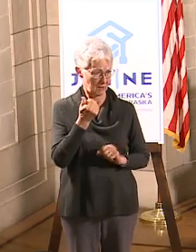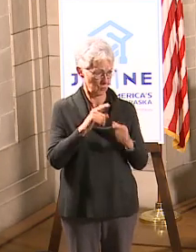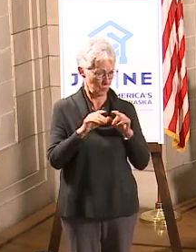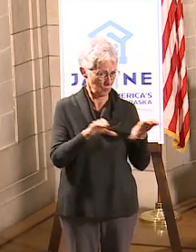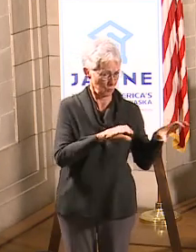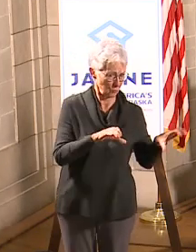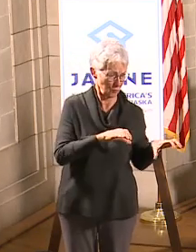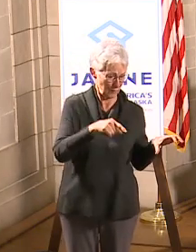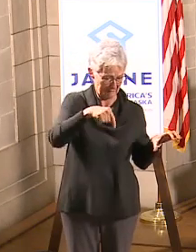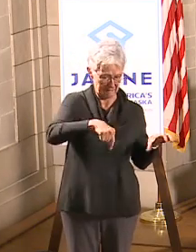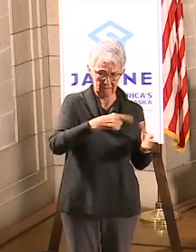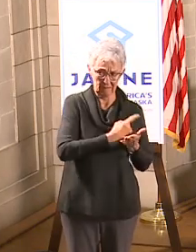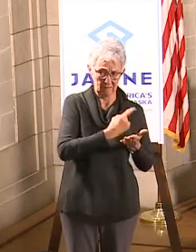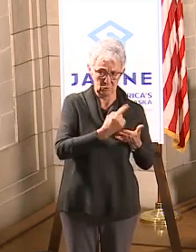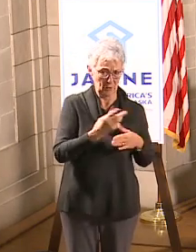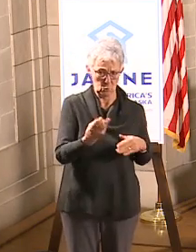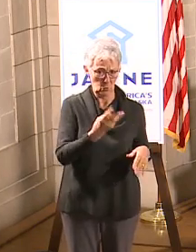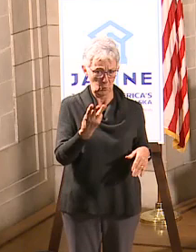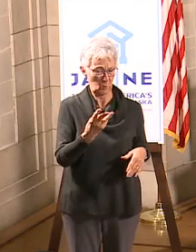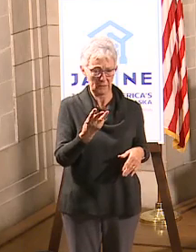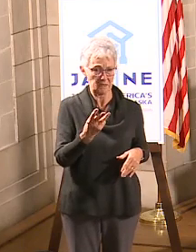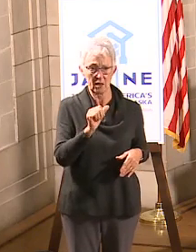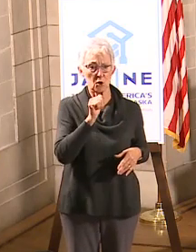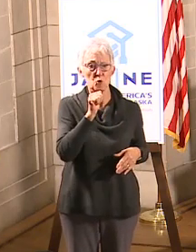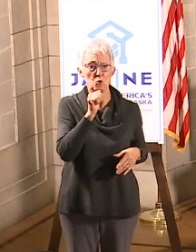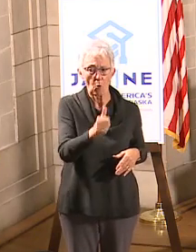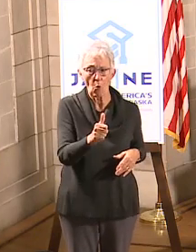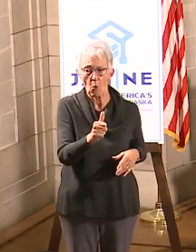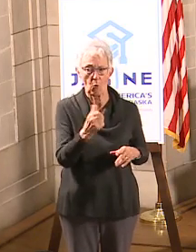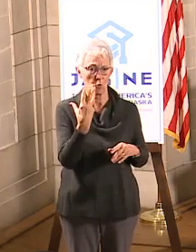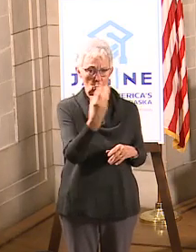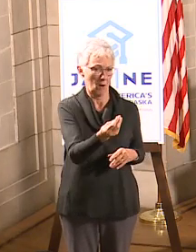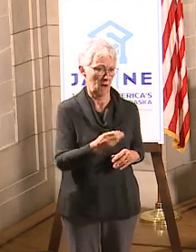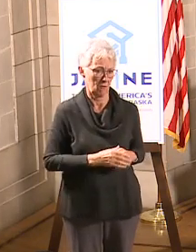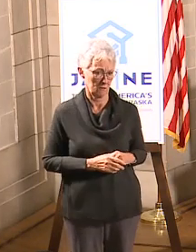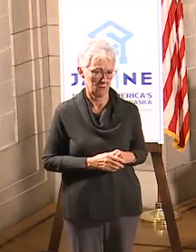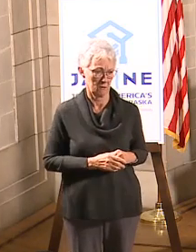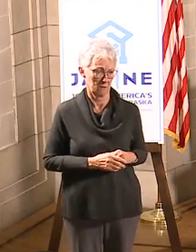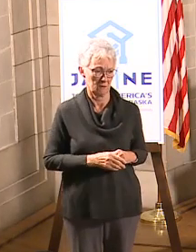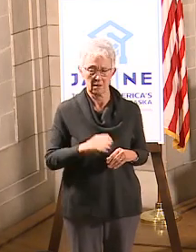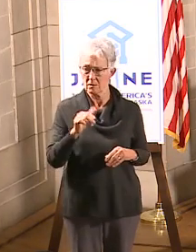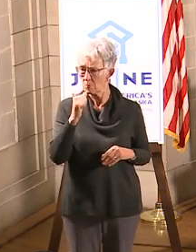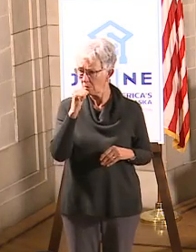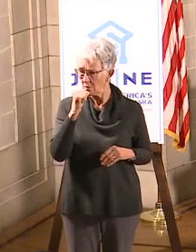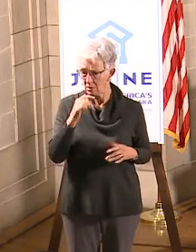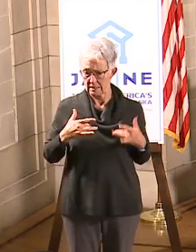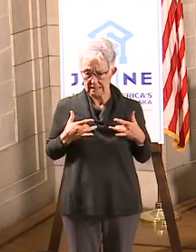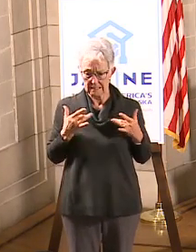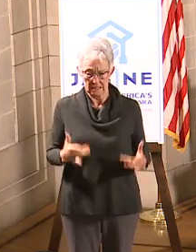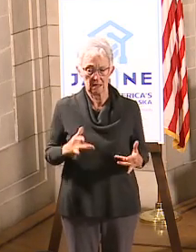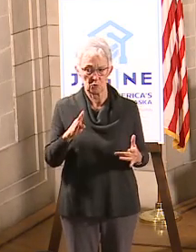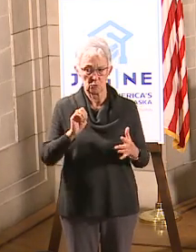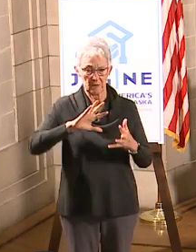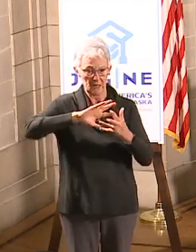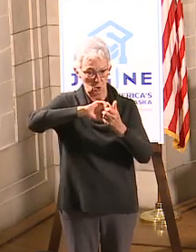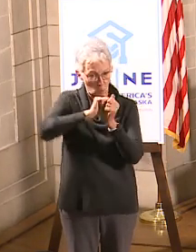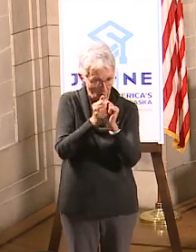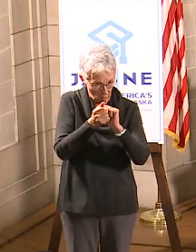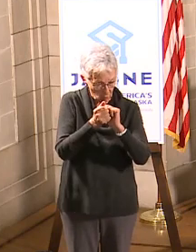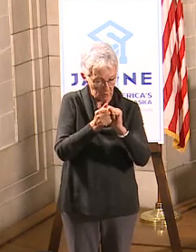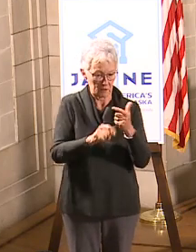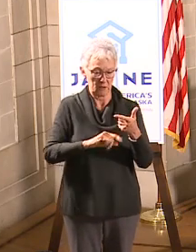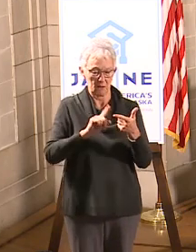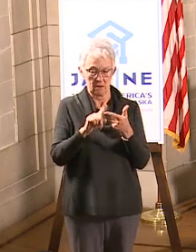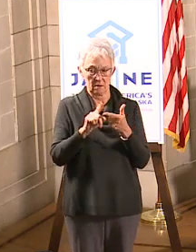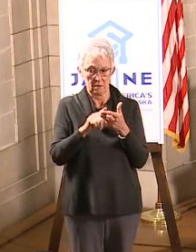night. Let's try it again. Bars are going to be a place where if you've got crowded bars, you're going to hit all those 3 C's, right? You're going to have the crowded